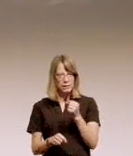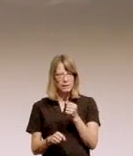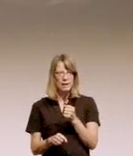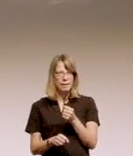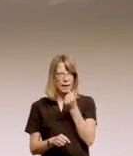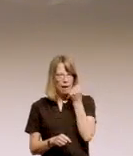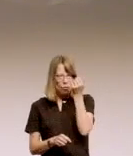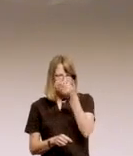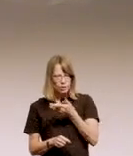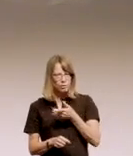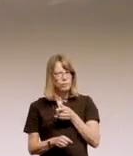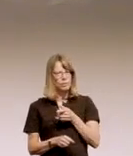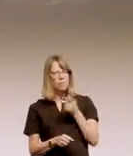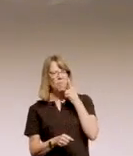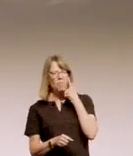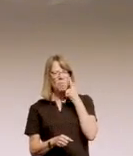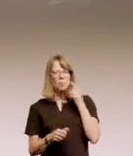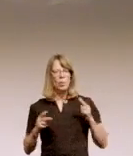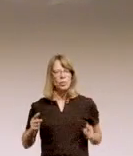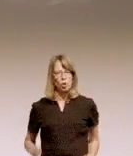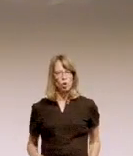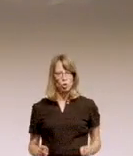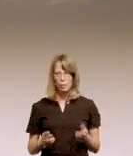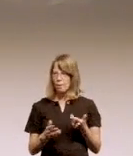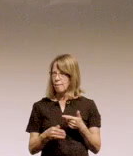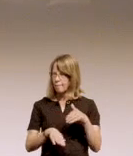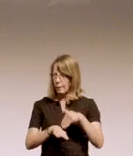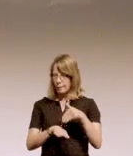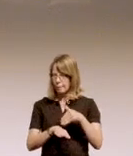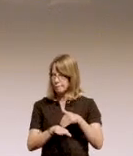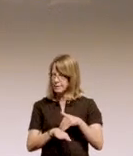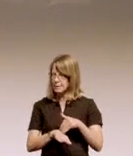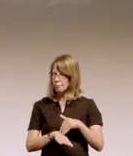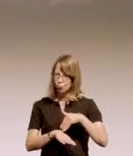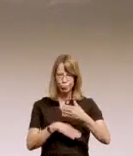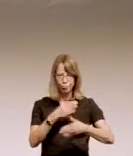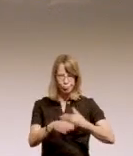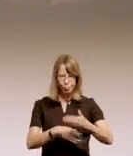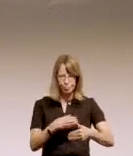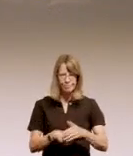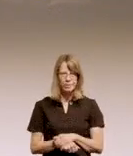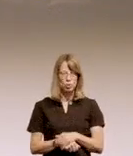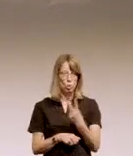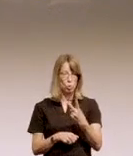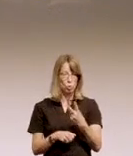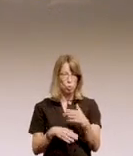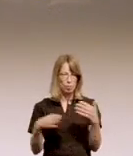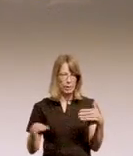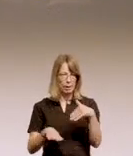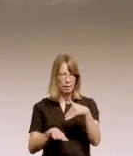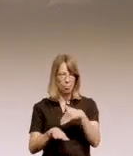absolutely ran with it. So the two big things that are problems in remote communities are